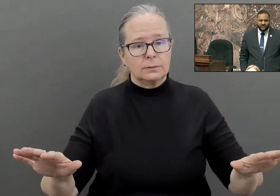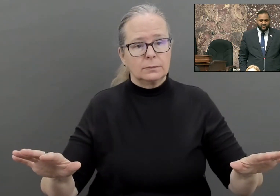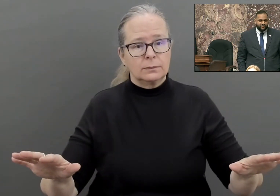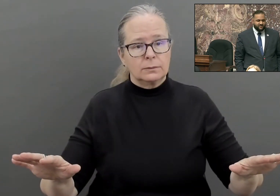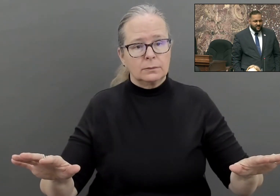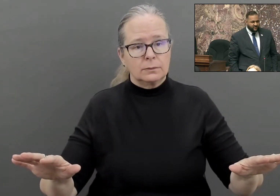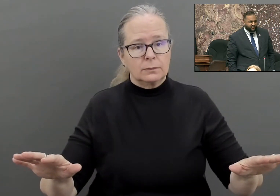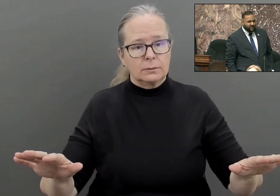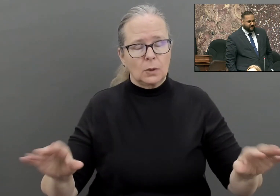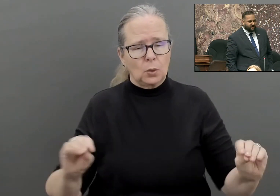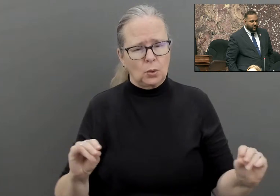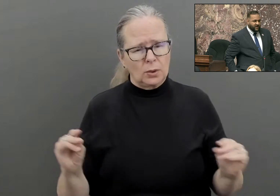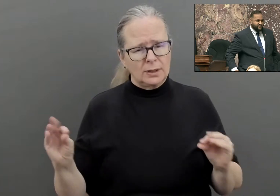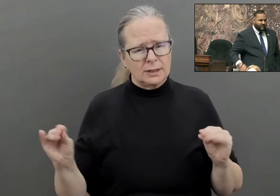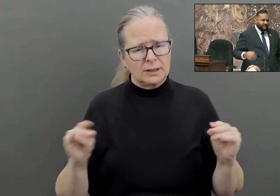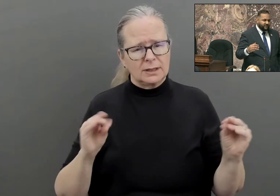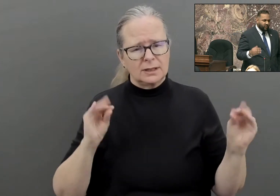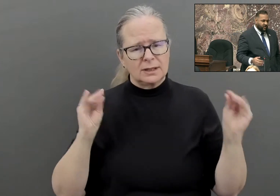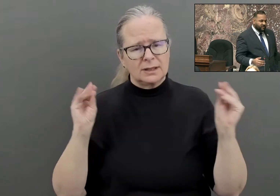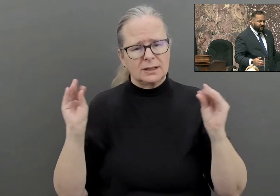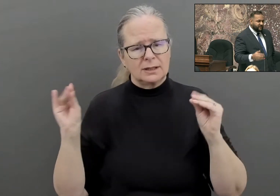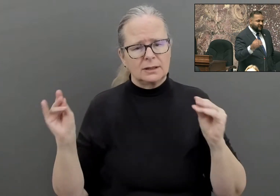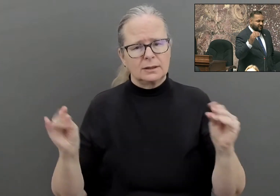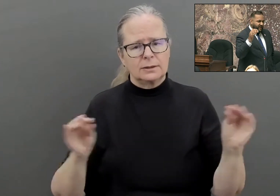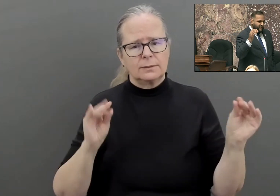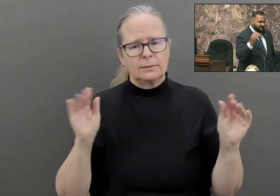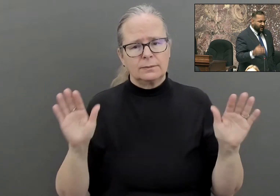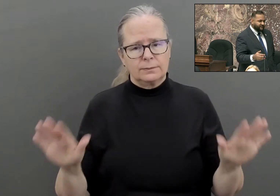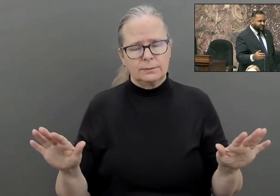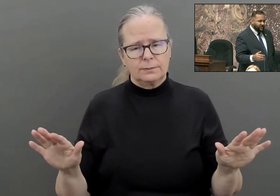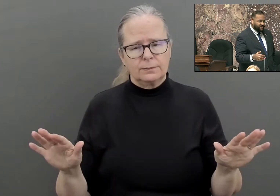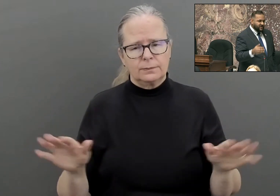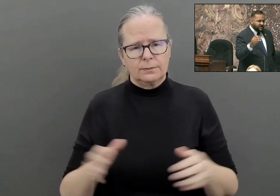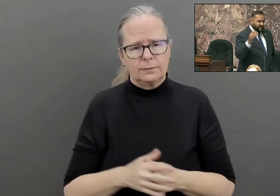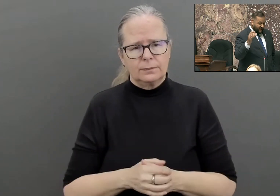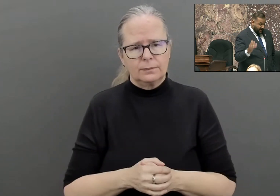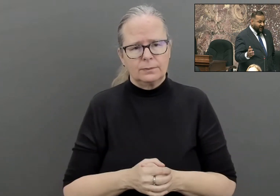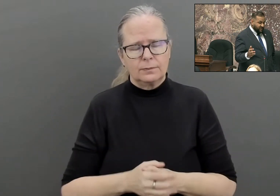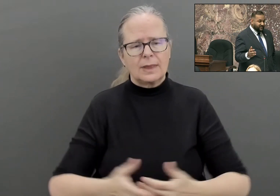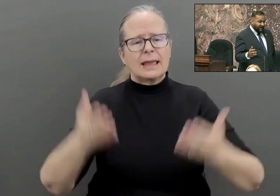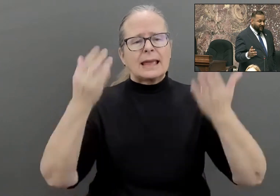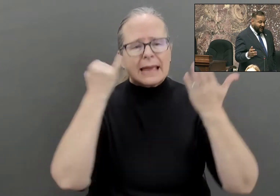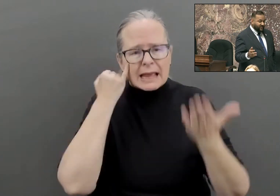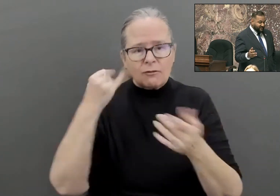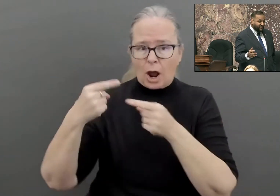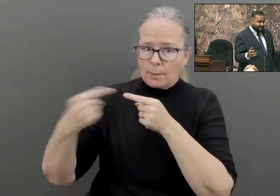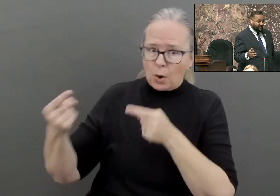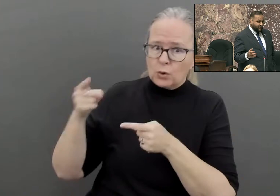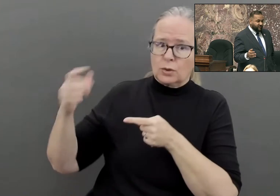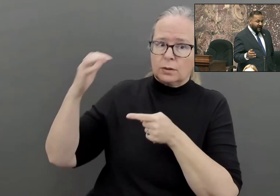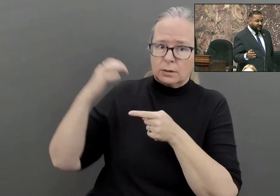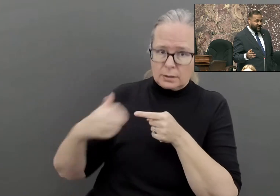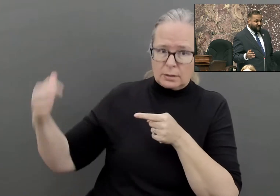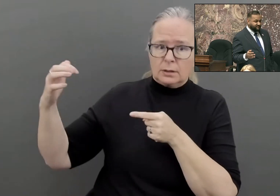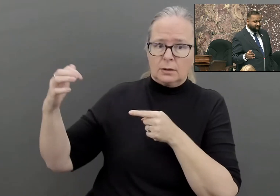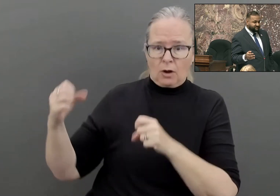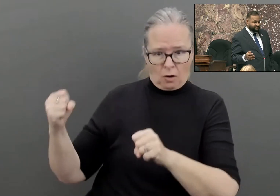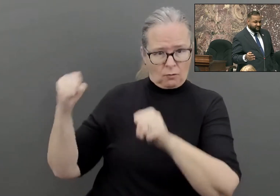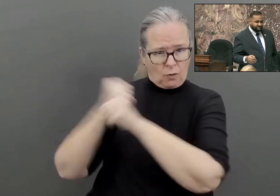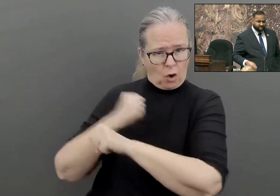Mr. Speaker, if the members across the way fought for workers the same way they fought for Trump, I would seriously respect